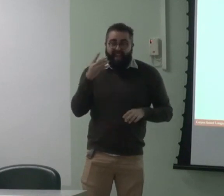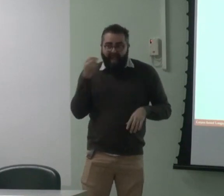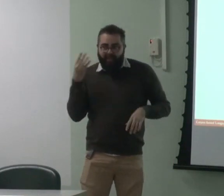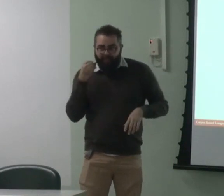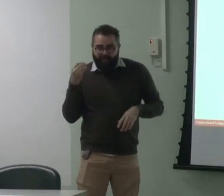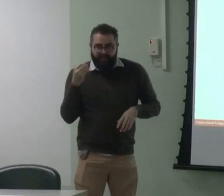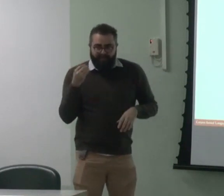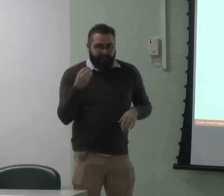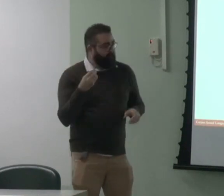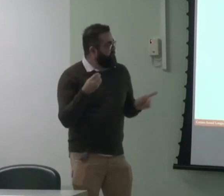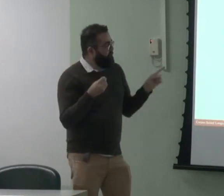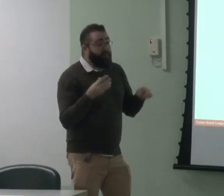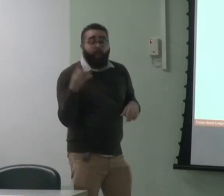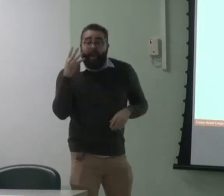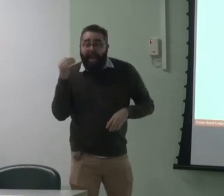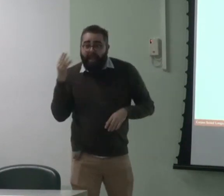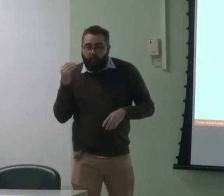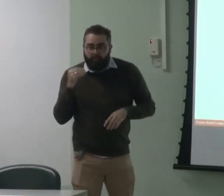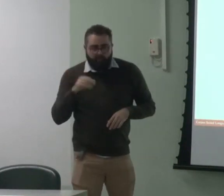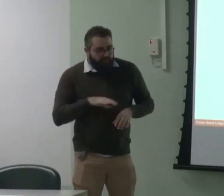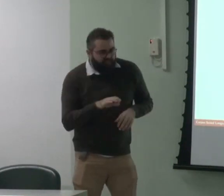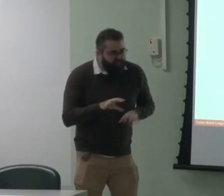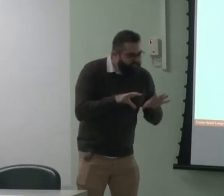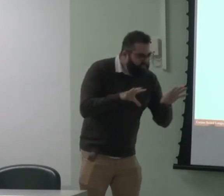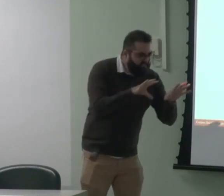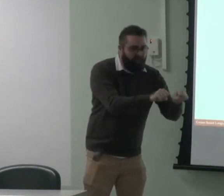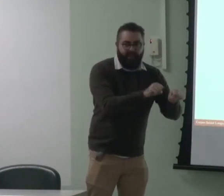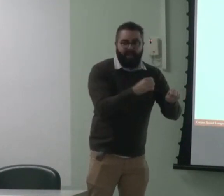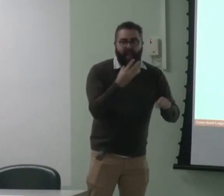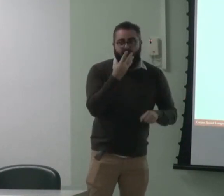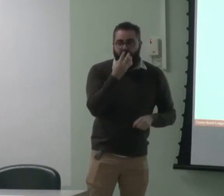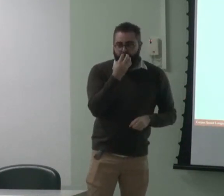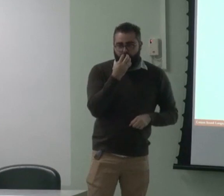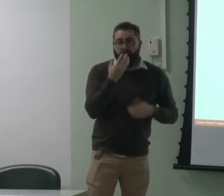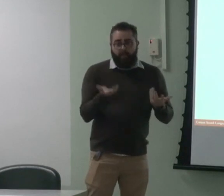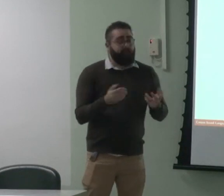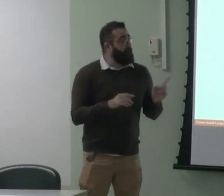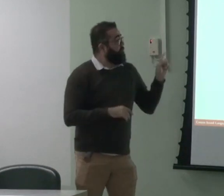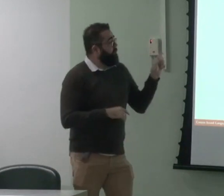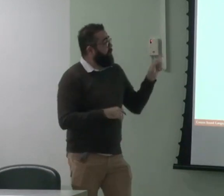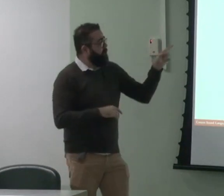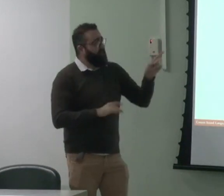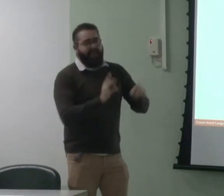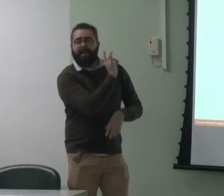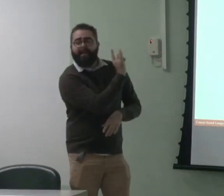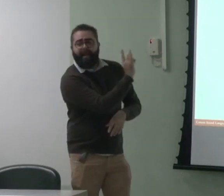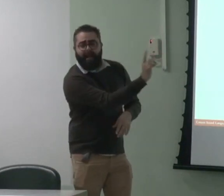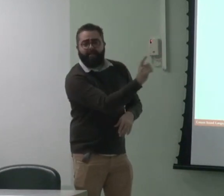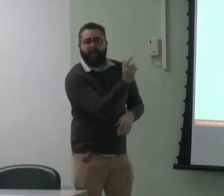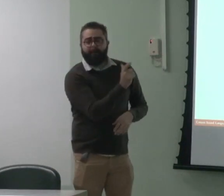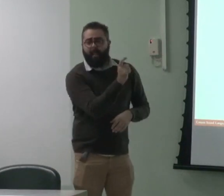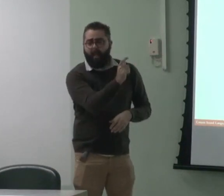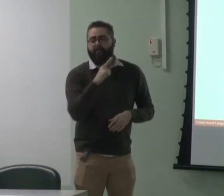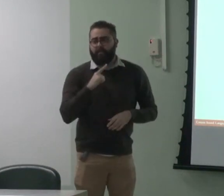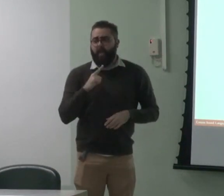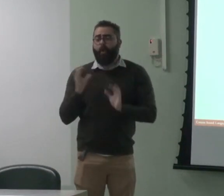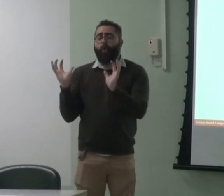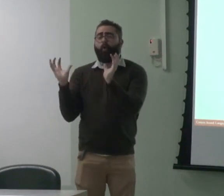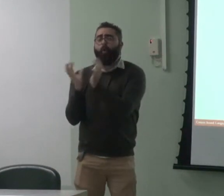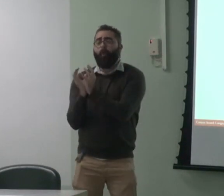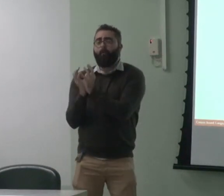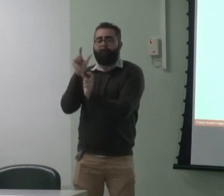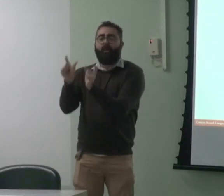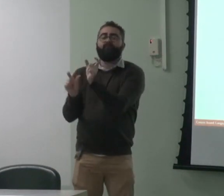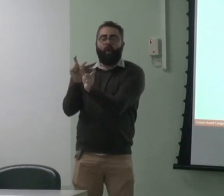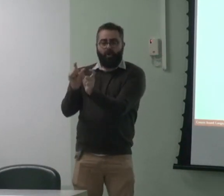as a subject, the passive subject, and the cat as the oblique agent of the sentence. And